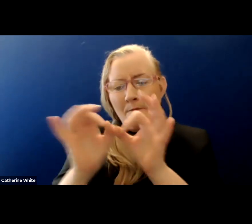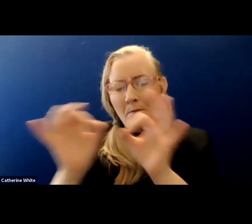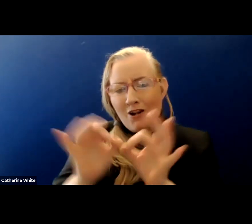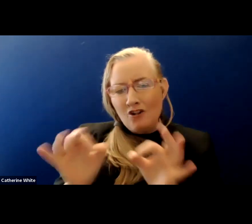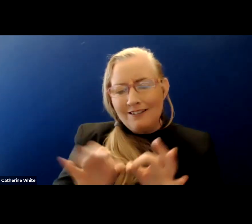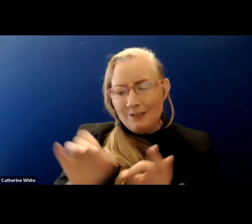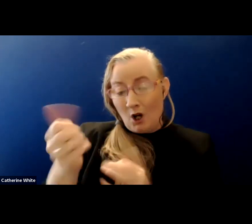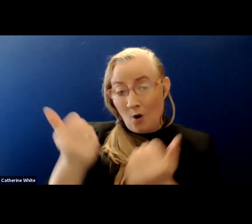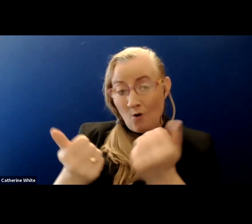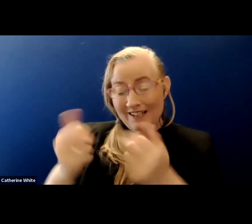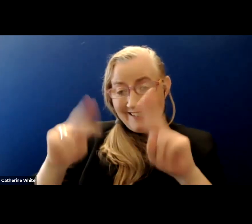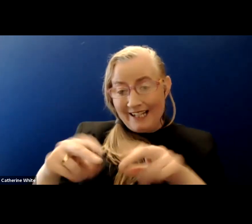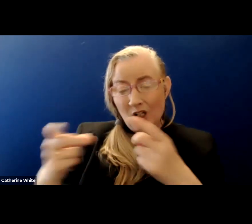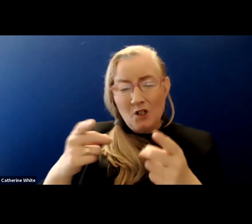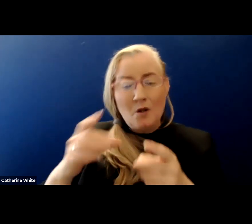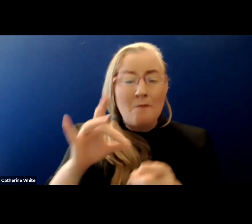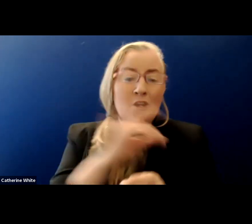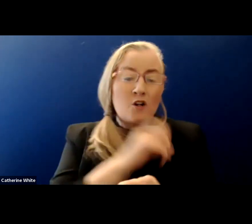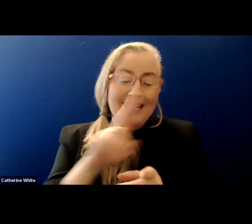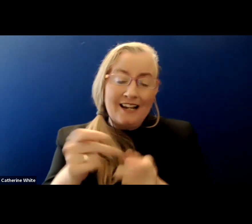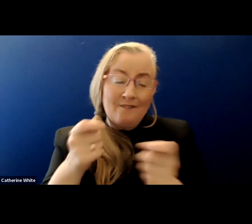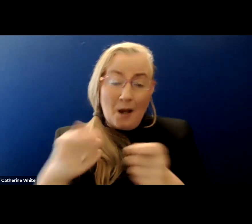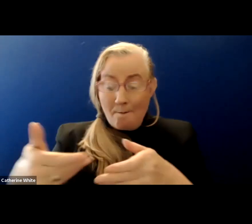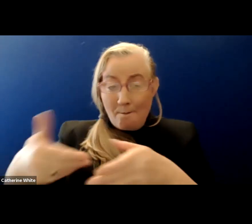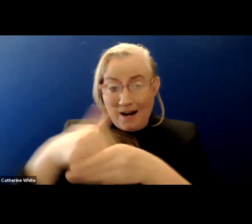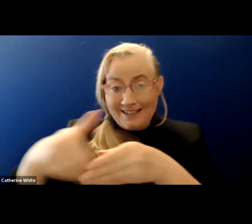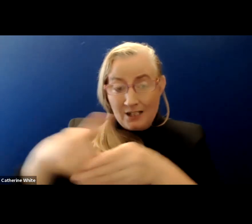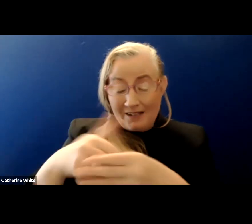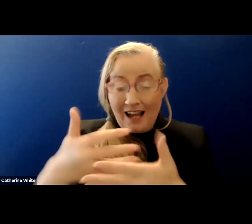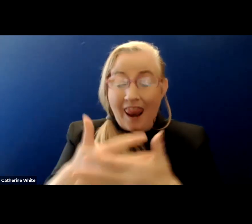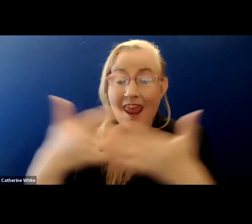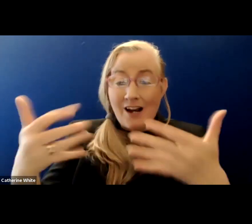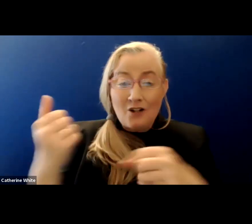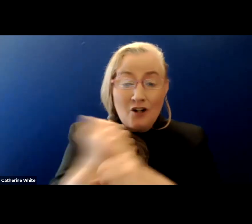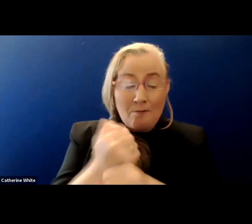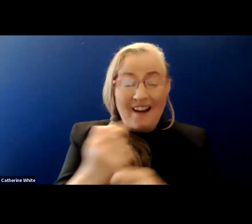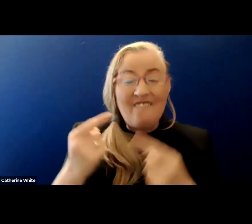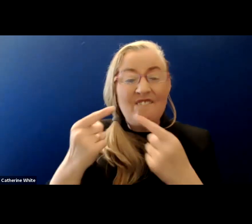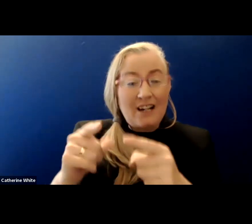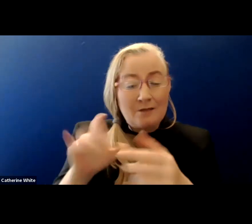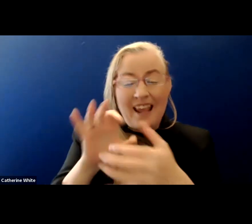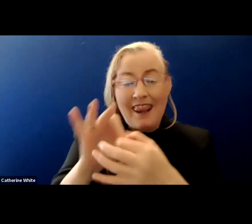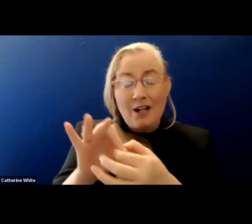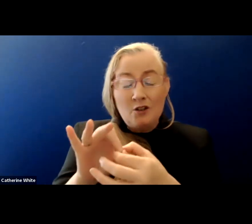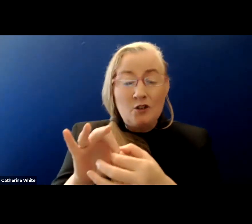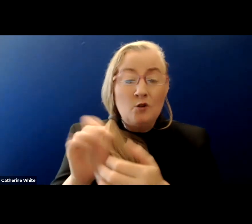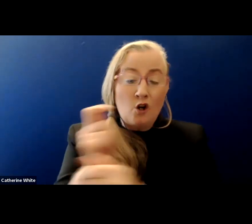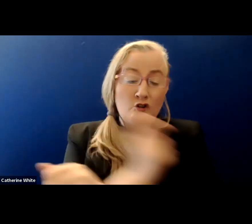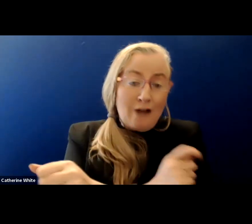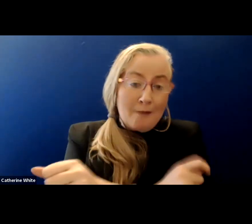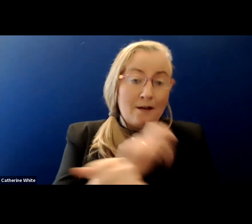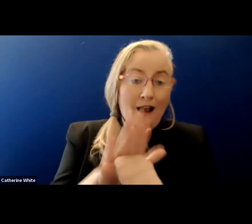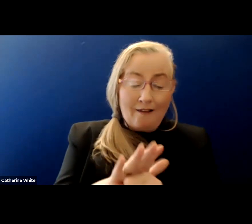take in order to facilitate participation by a potentially large number of victims with respect to the crime of aggression,